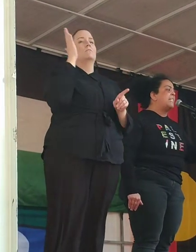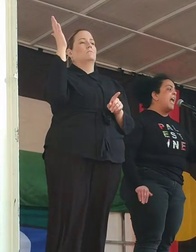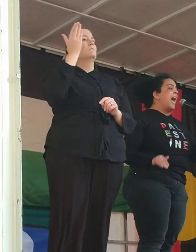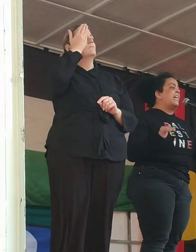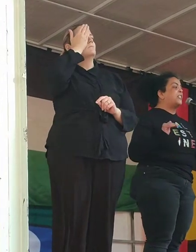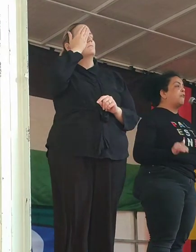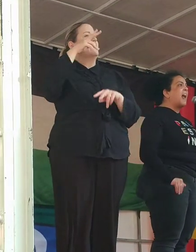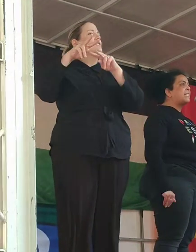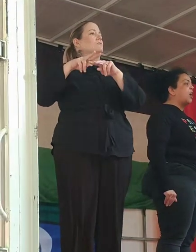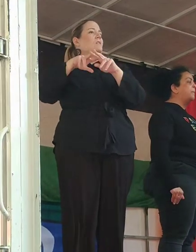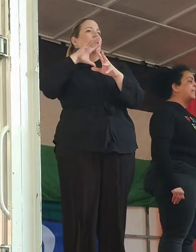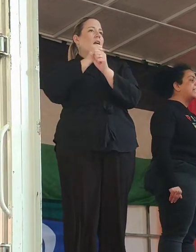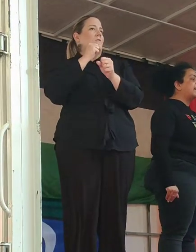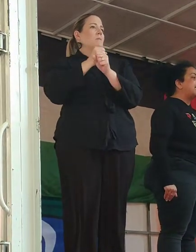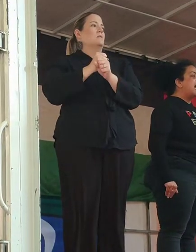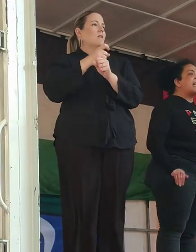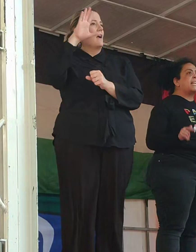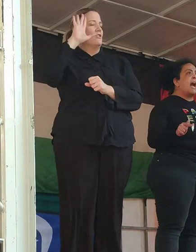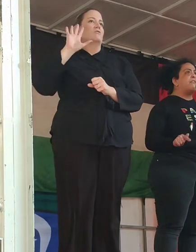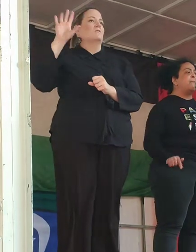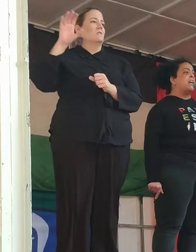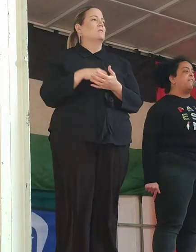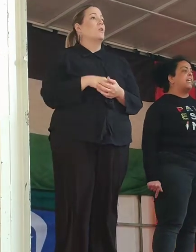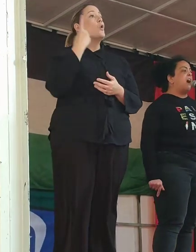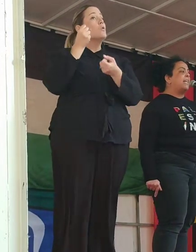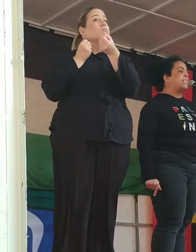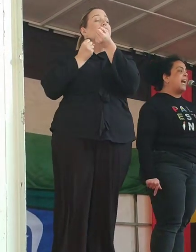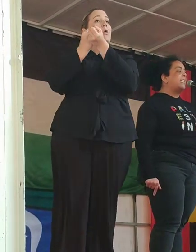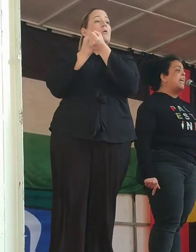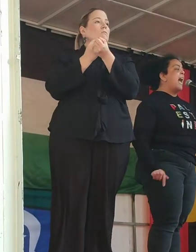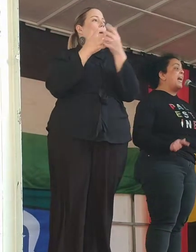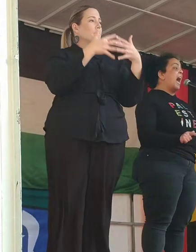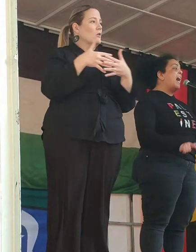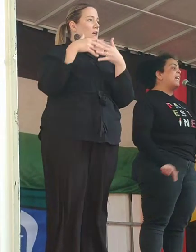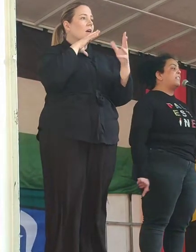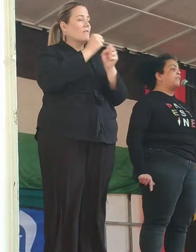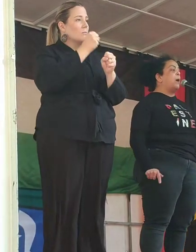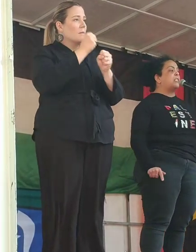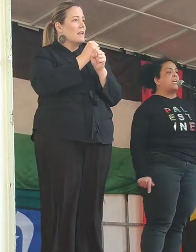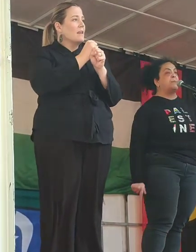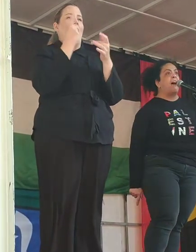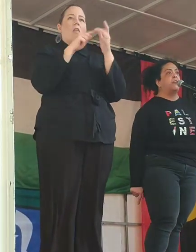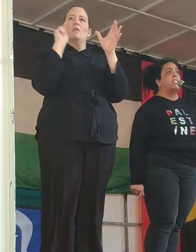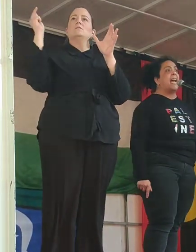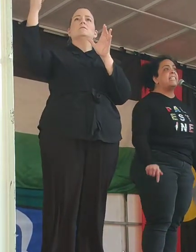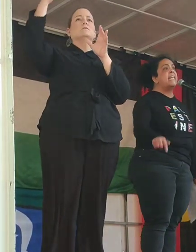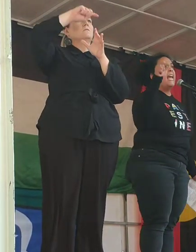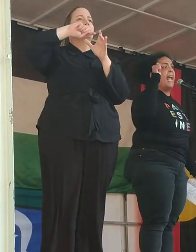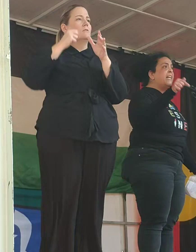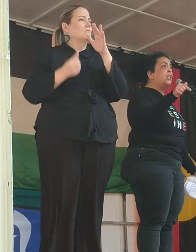state, and its direct accomplices are the government of the United States and others of the world's most powerful